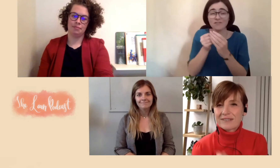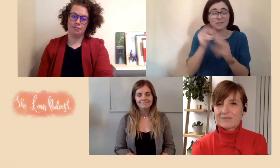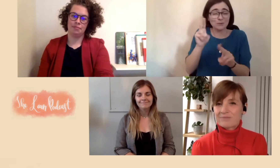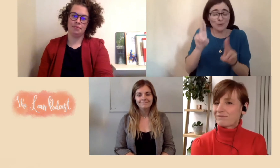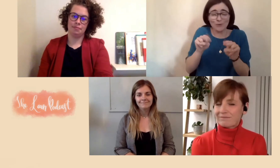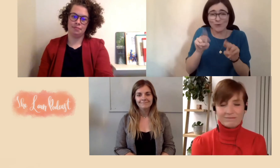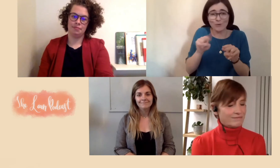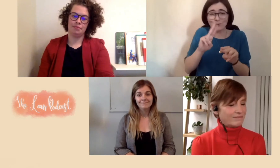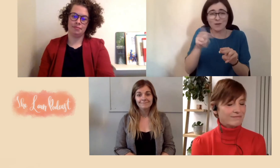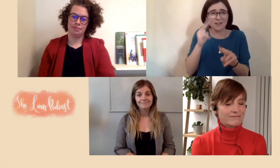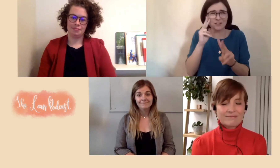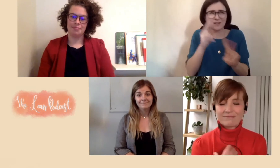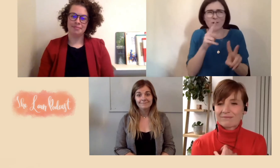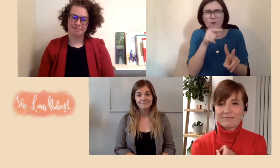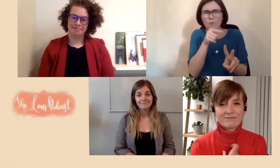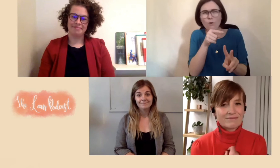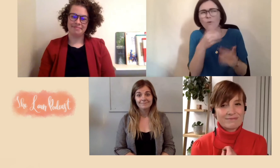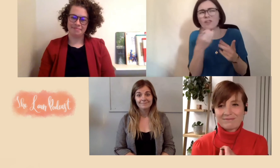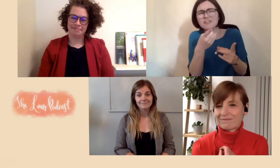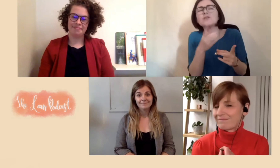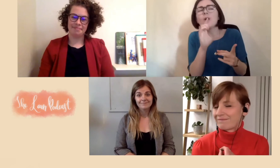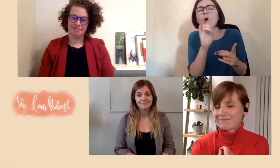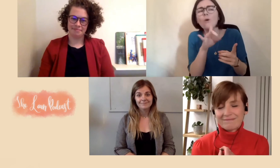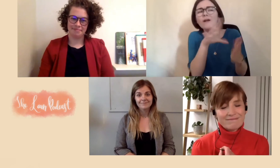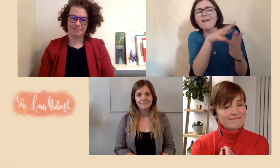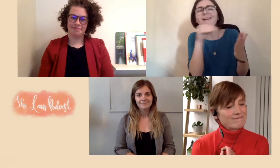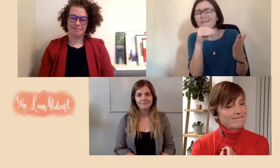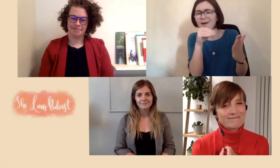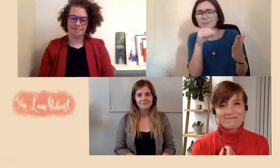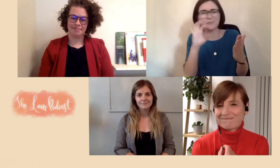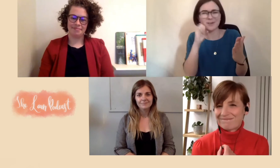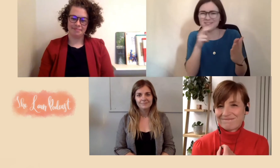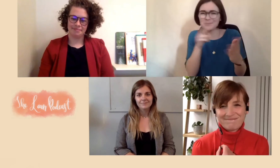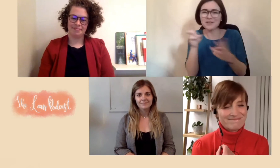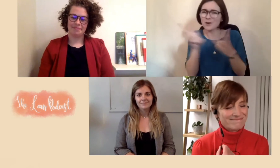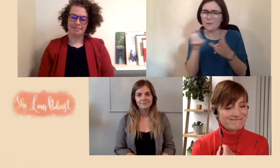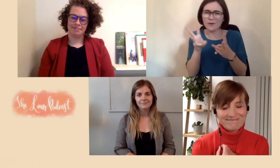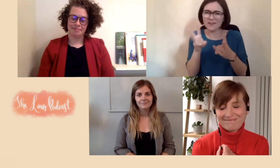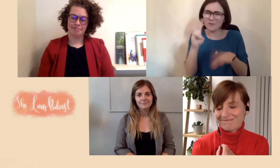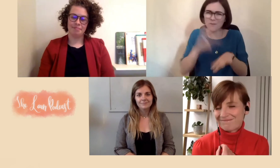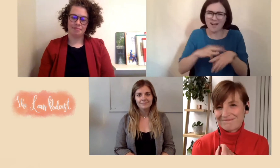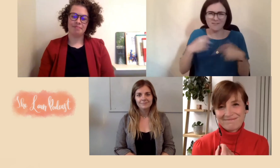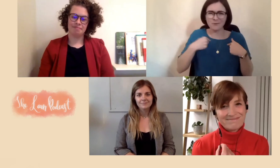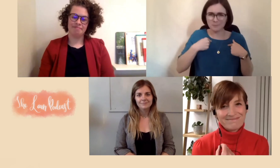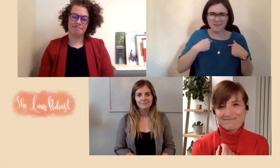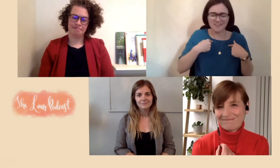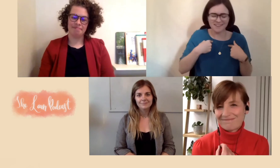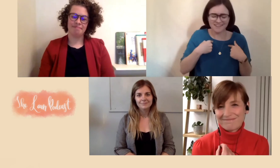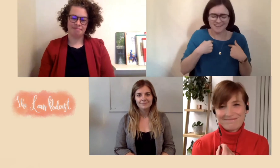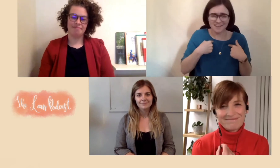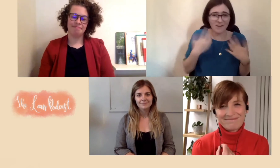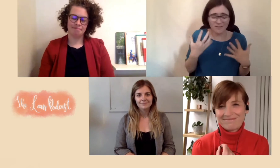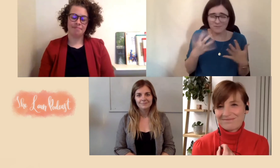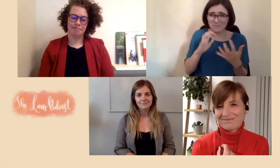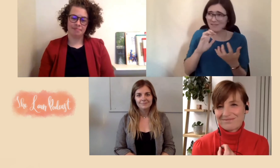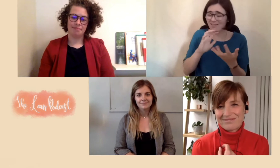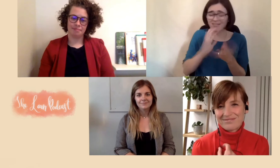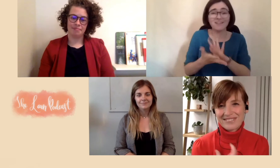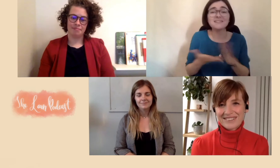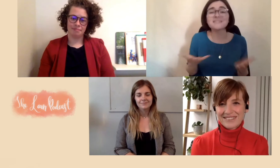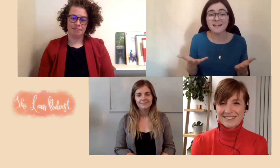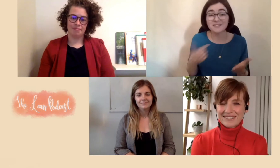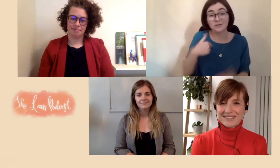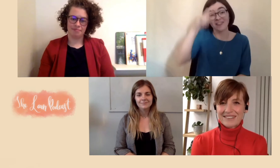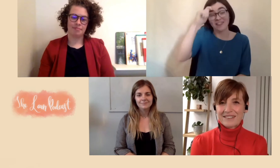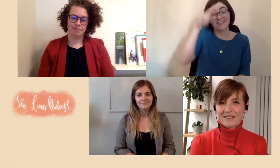do that, because that might not suit at all, you know, that kind of way. So but I think it's really important, as you mentioned, to remember that we are kind of all in